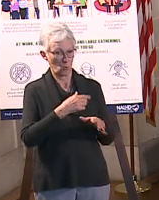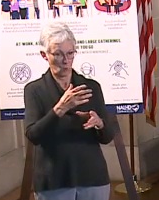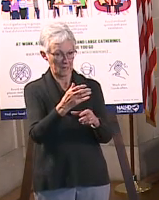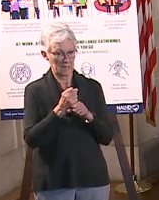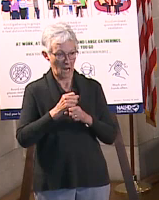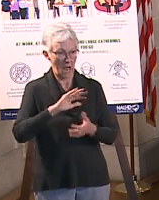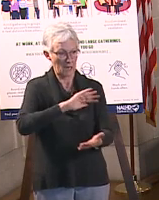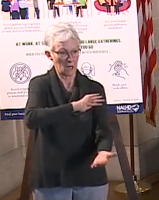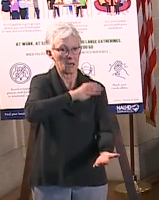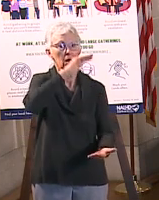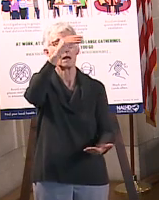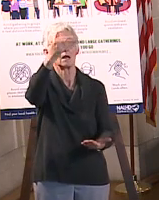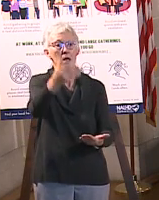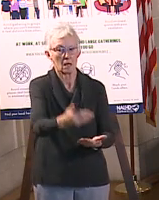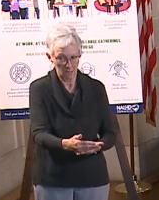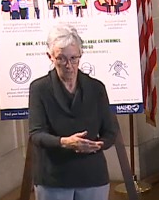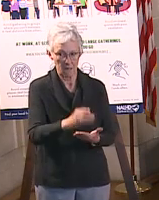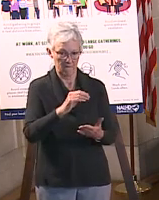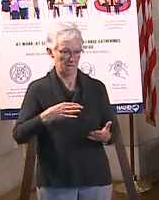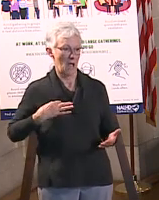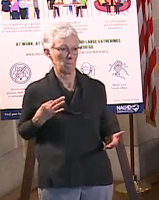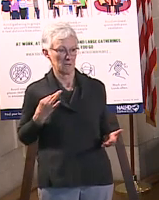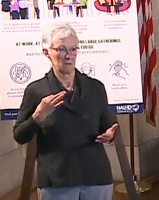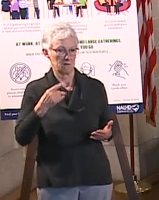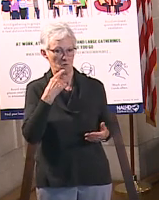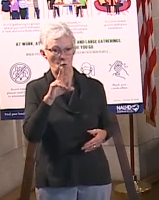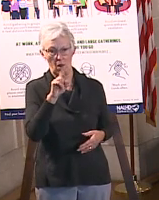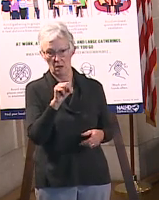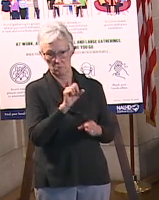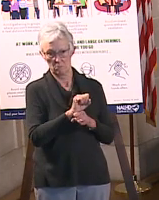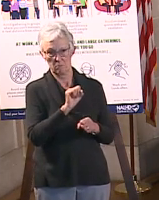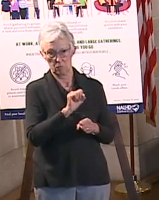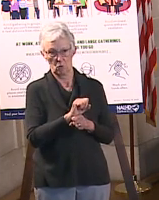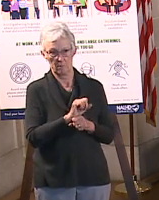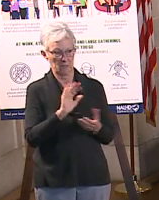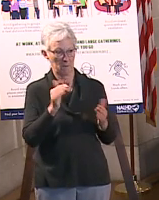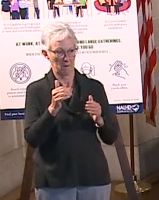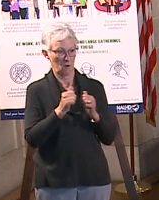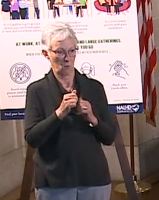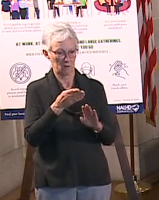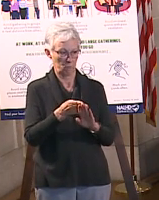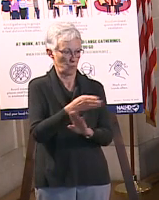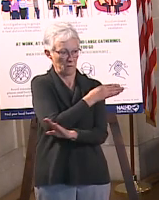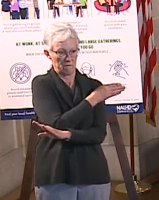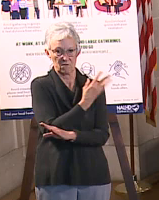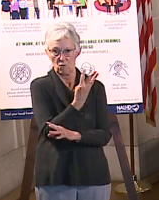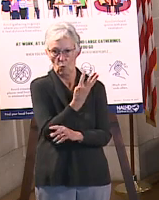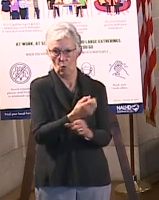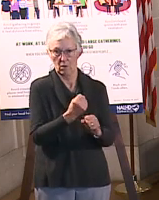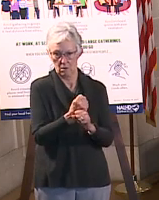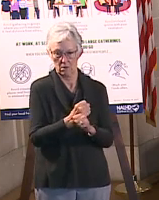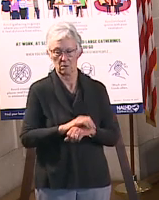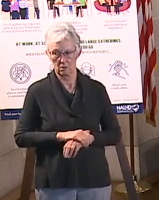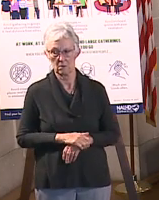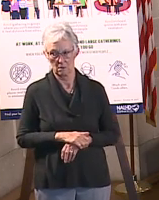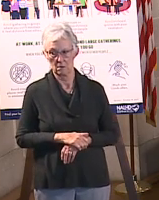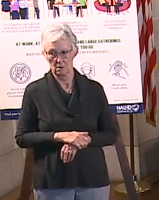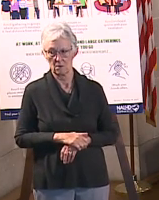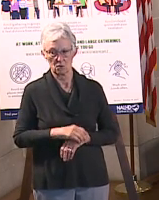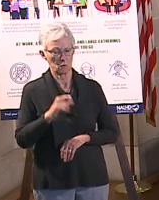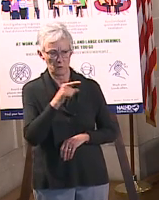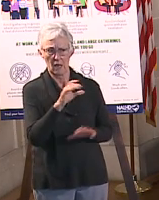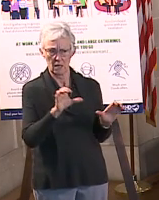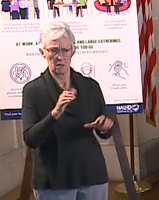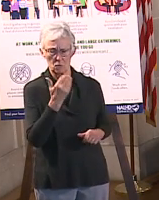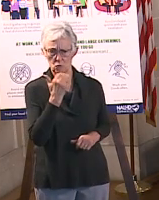years combined. So they did a great job of processing those and stepping up and bringing additional people early on in the pandemic. But with